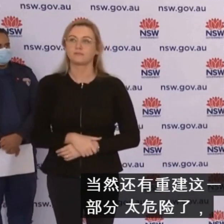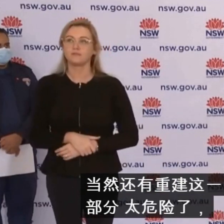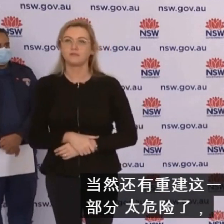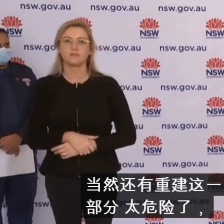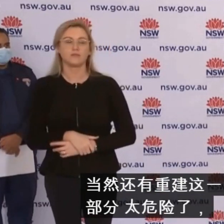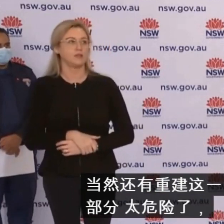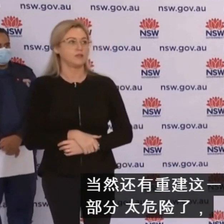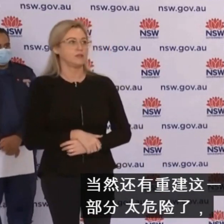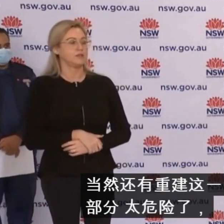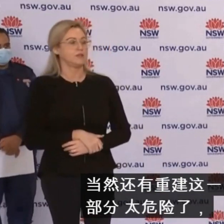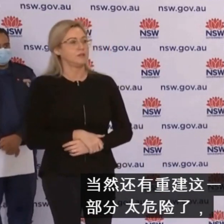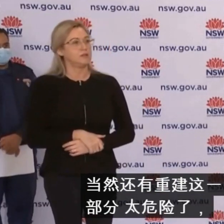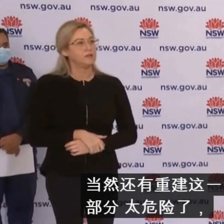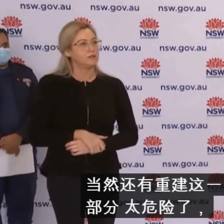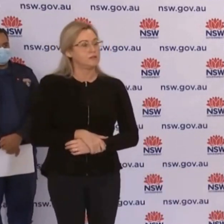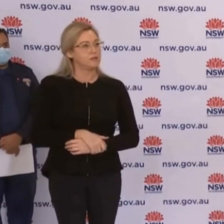too dangerous?